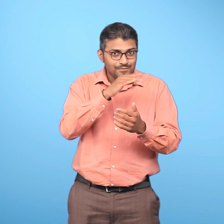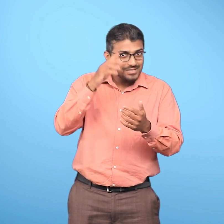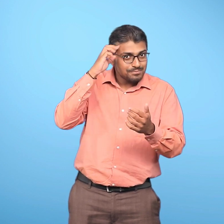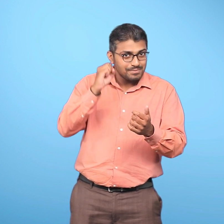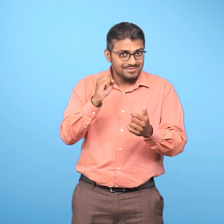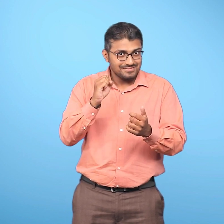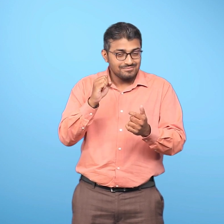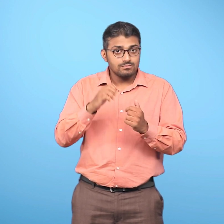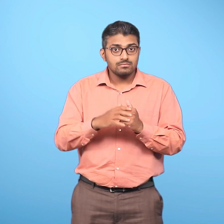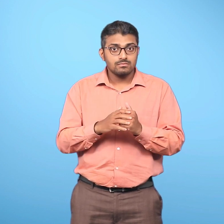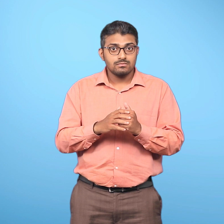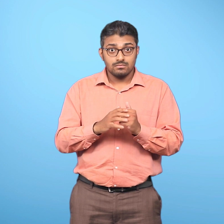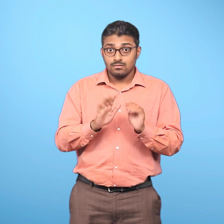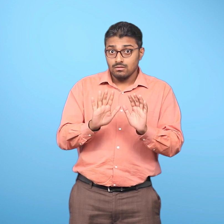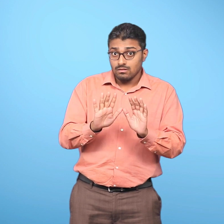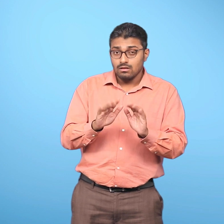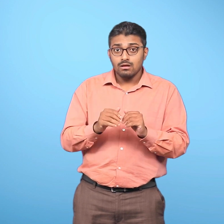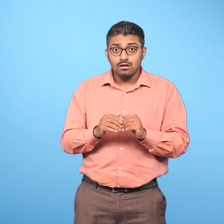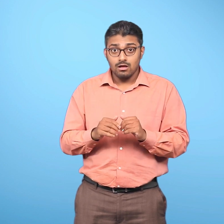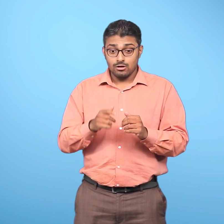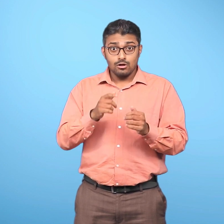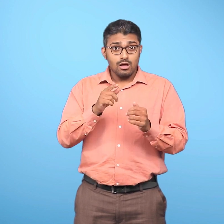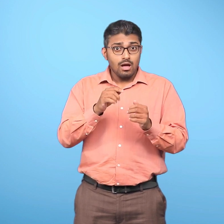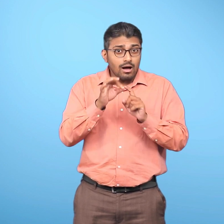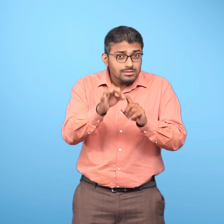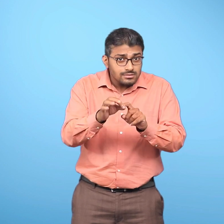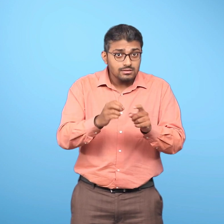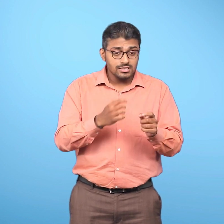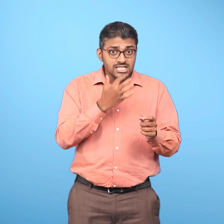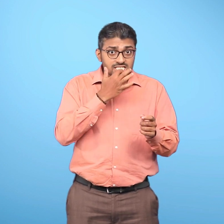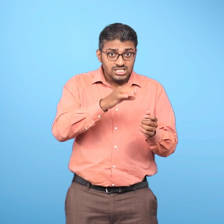Do you think a change occurred in salt or in water?